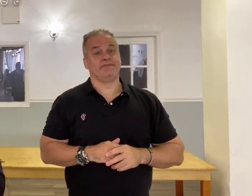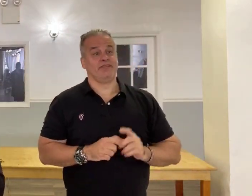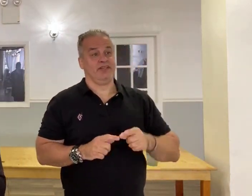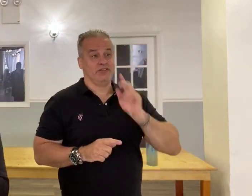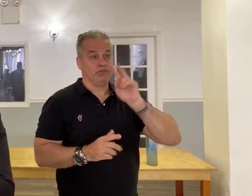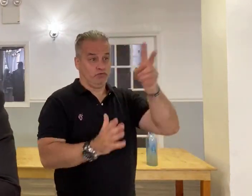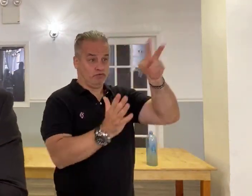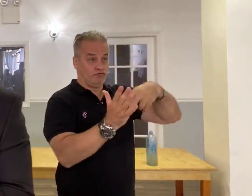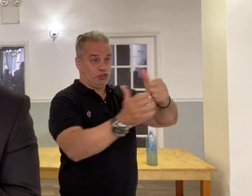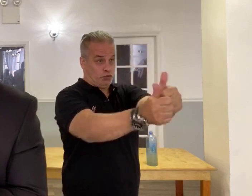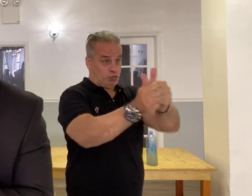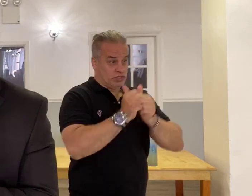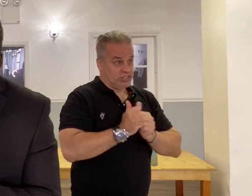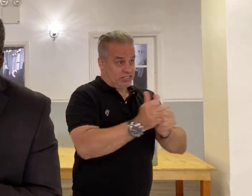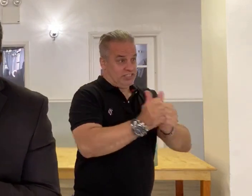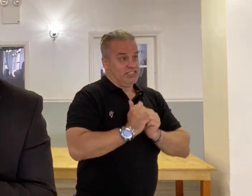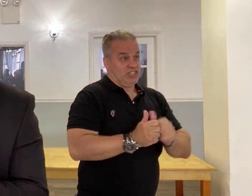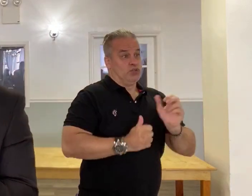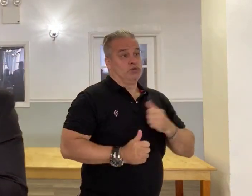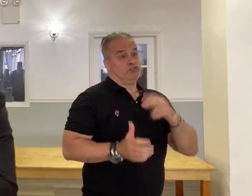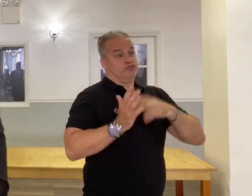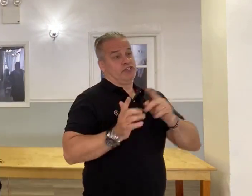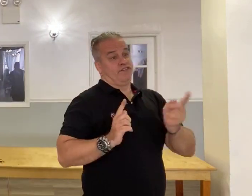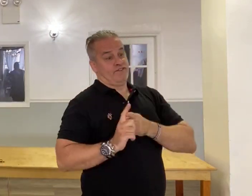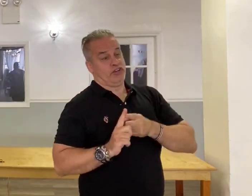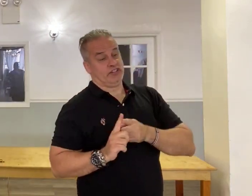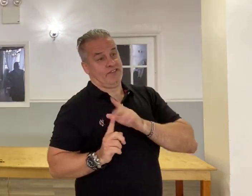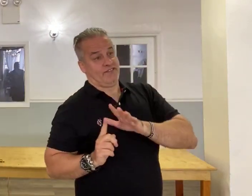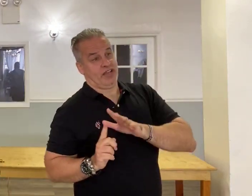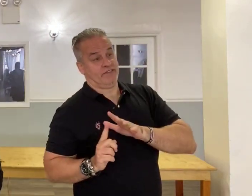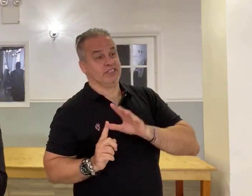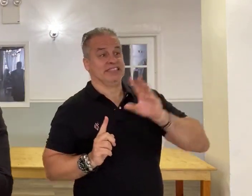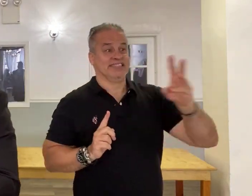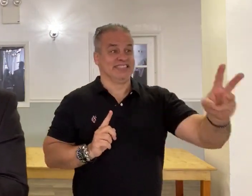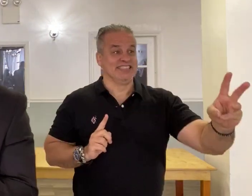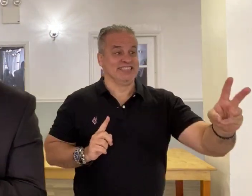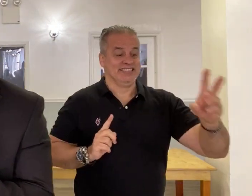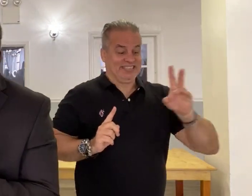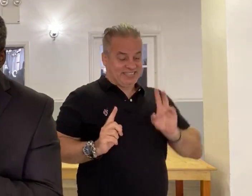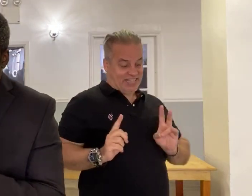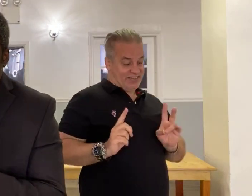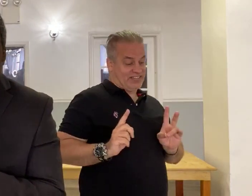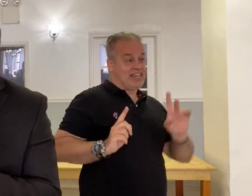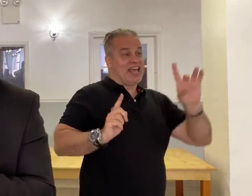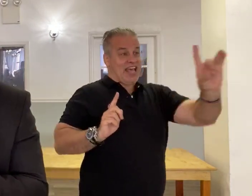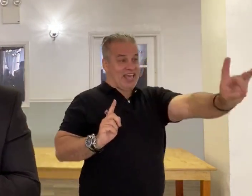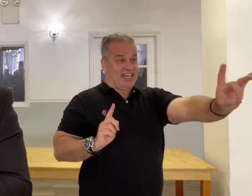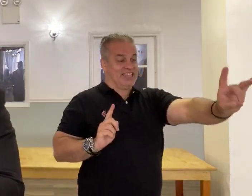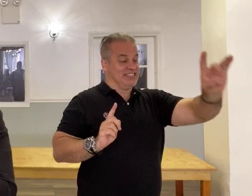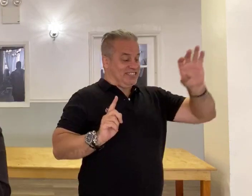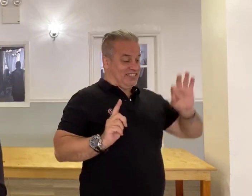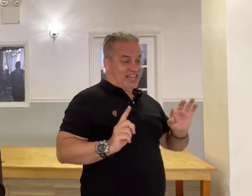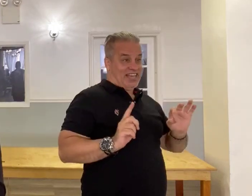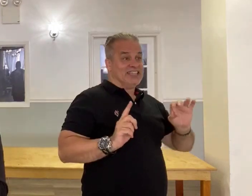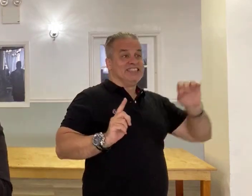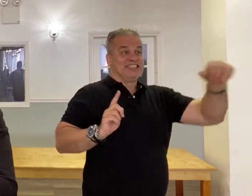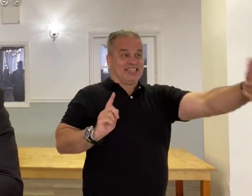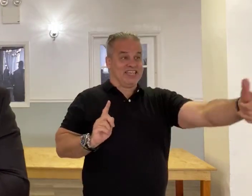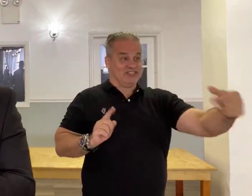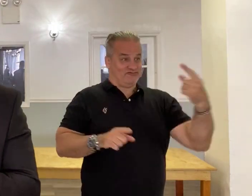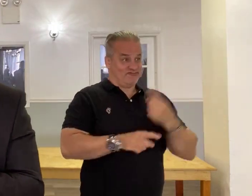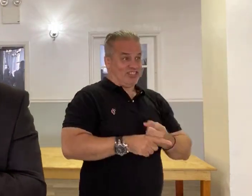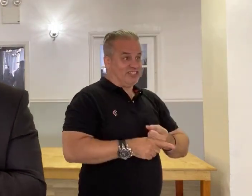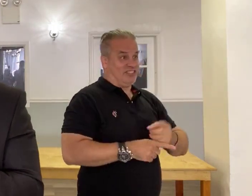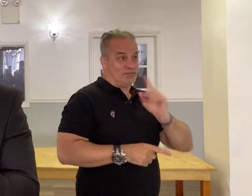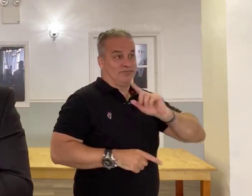scripture reading also. I'll read the verse 5 and you'll join me on verse 6 and we'll continue in that pattern. All